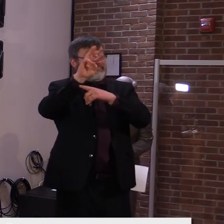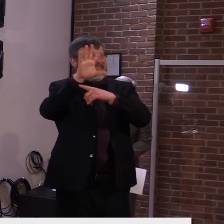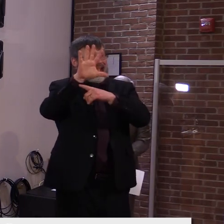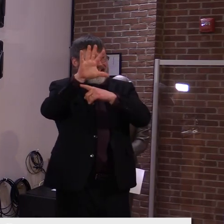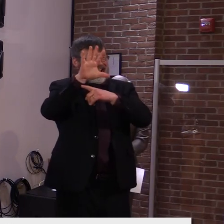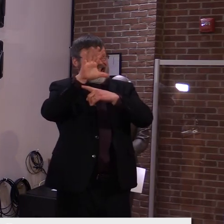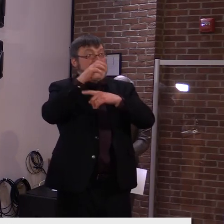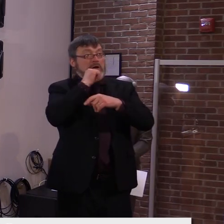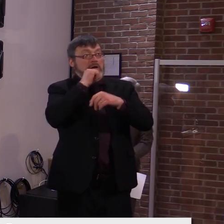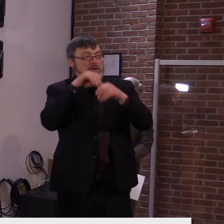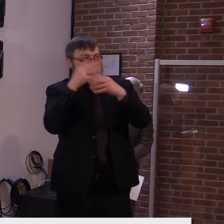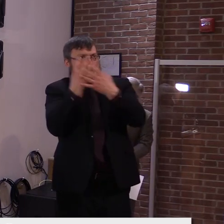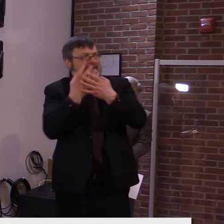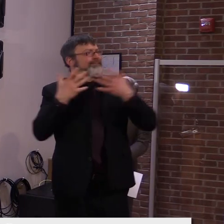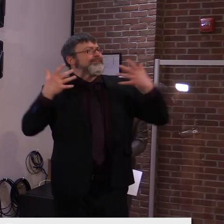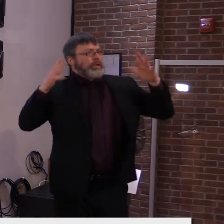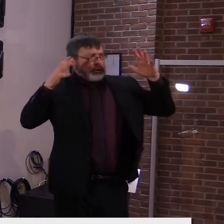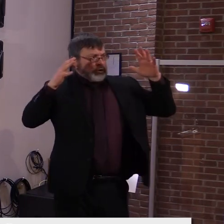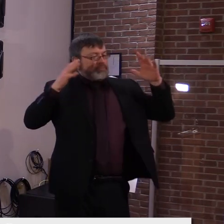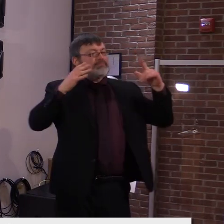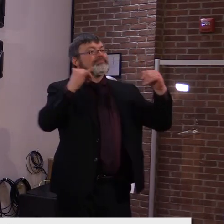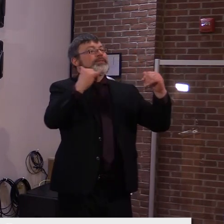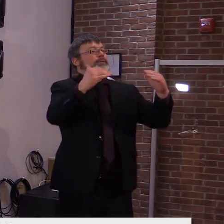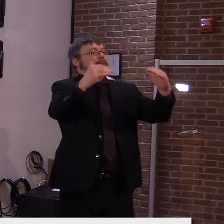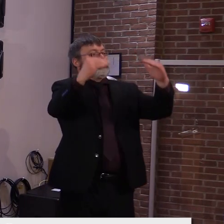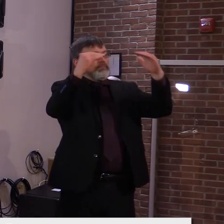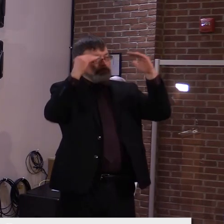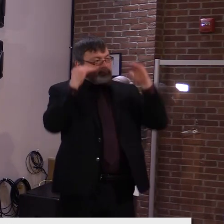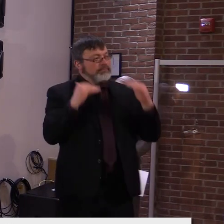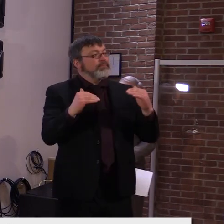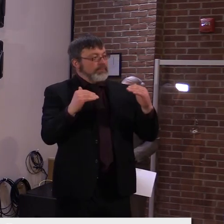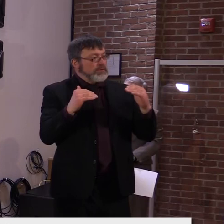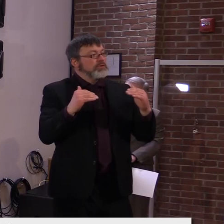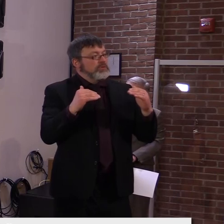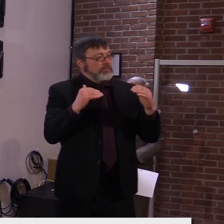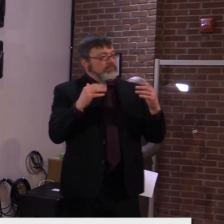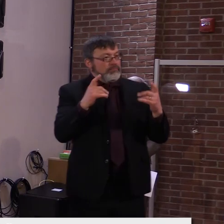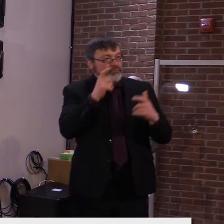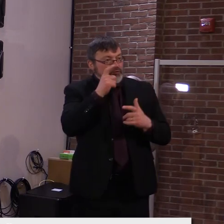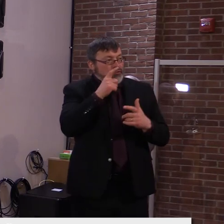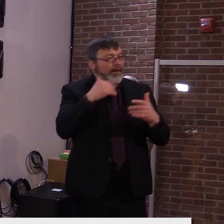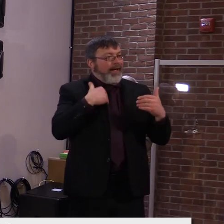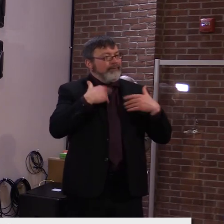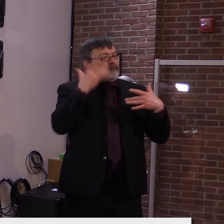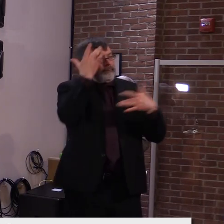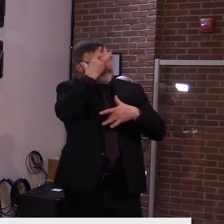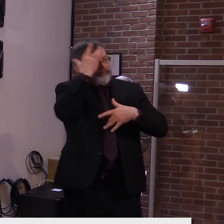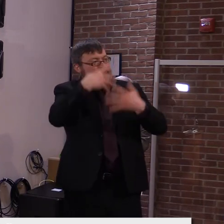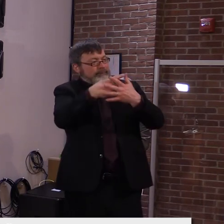chronic conditions. That's been part of our strategy from day one.